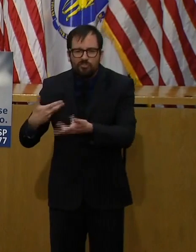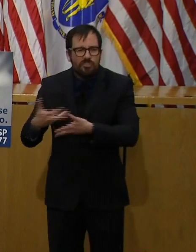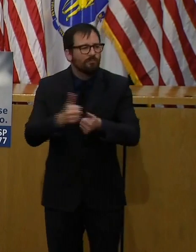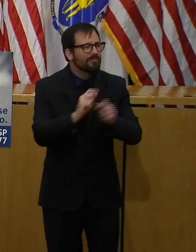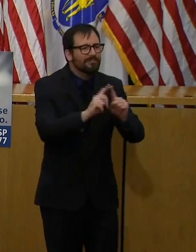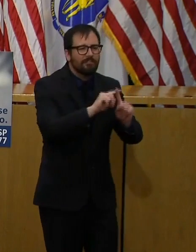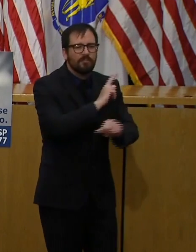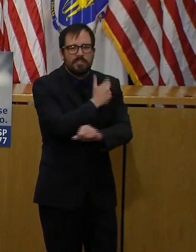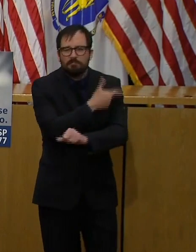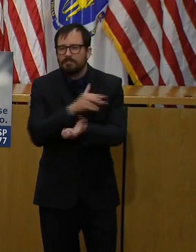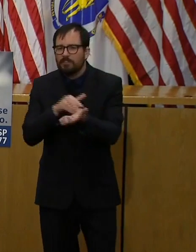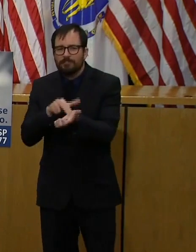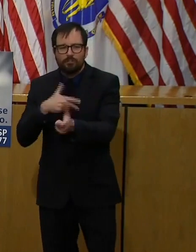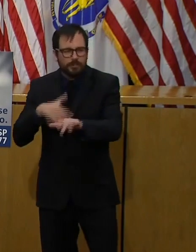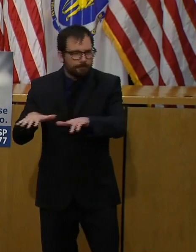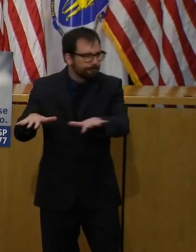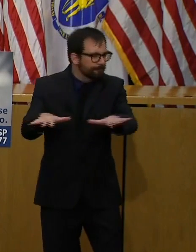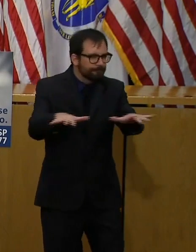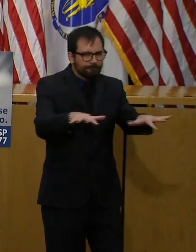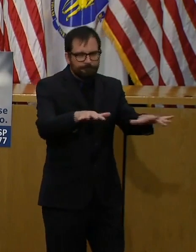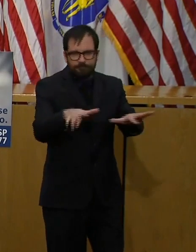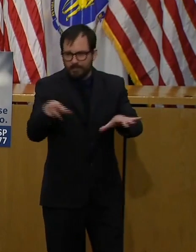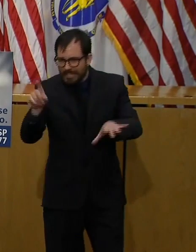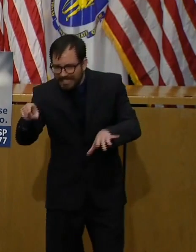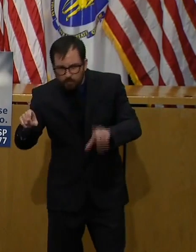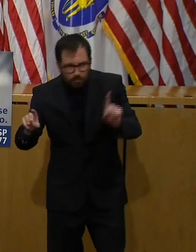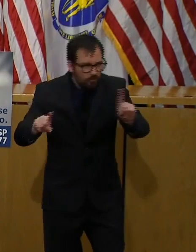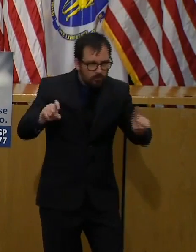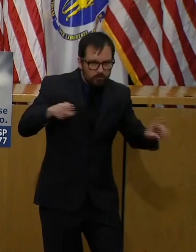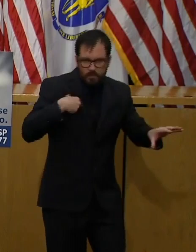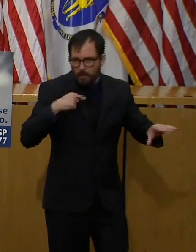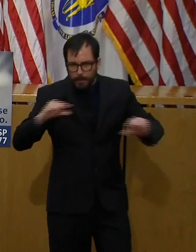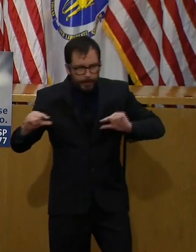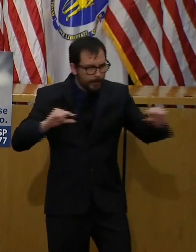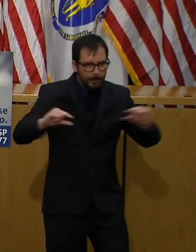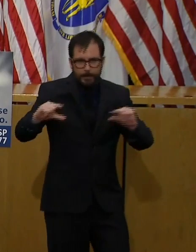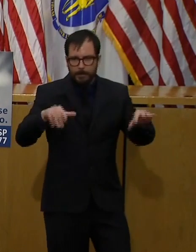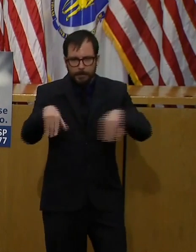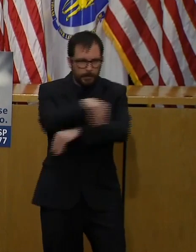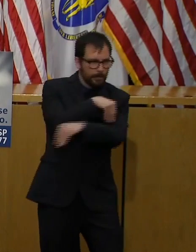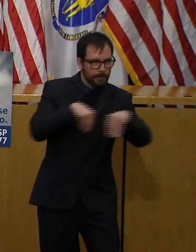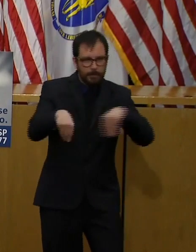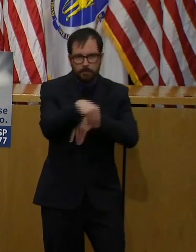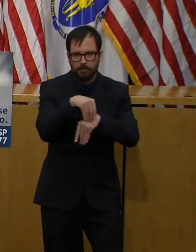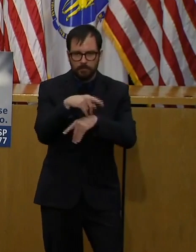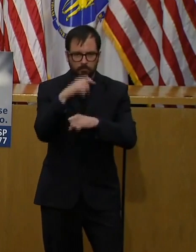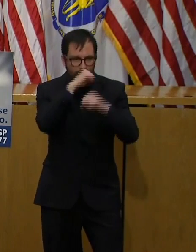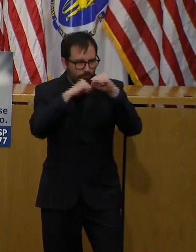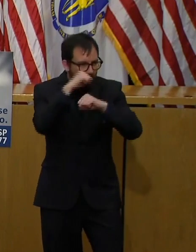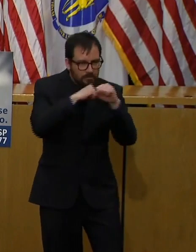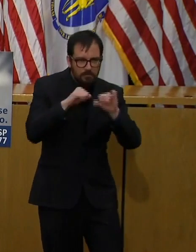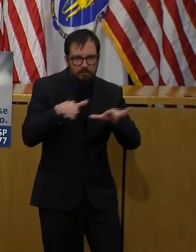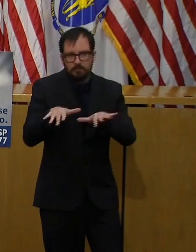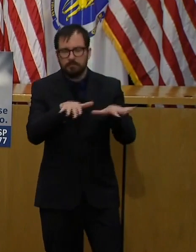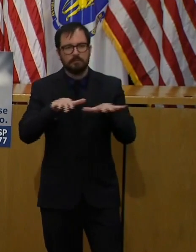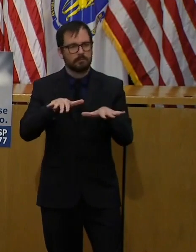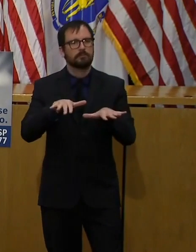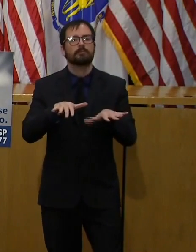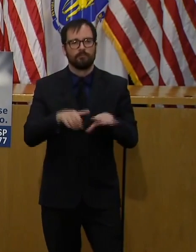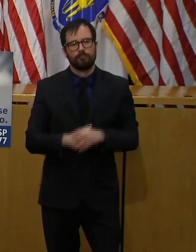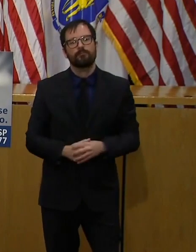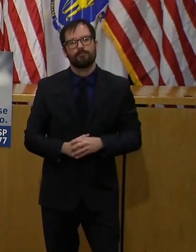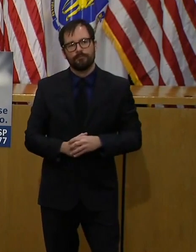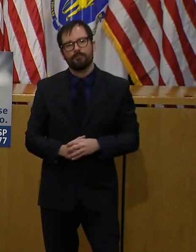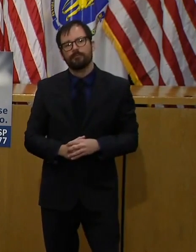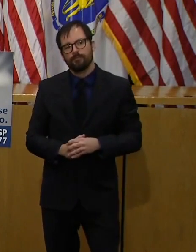on ventilator allocation. Among other things, the working group looks closely at daily is the daily hospital reporting for the